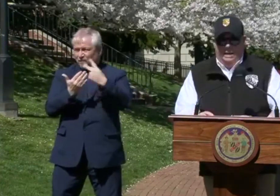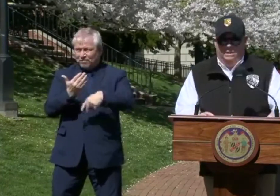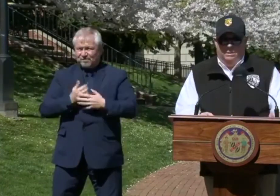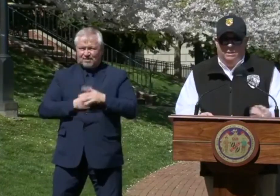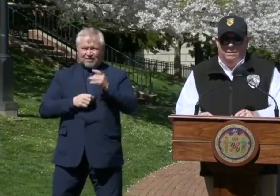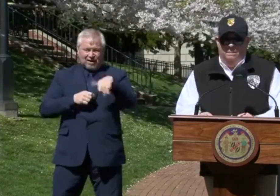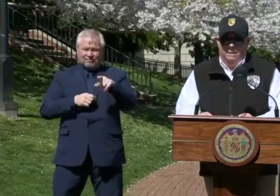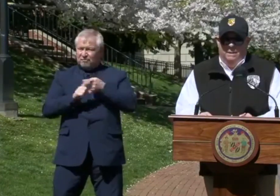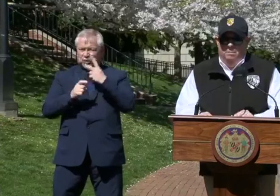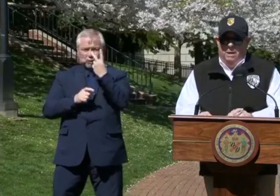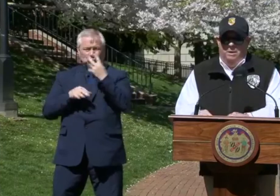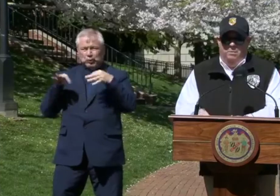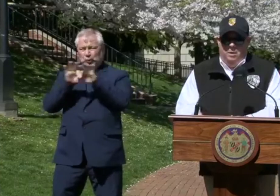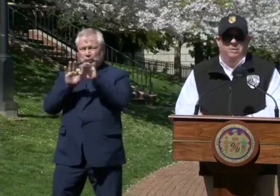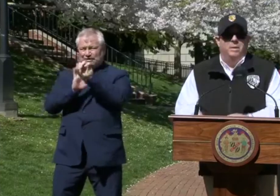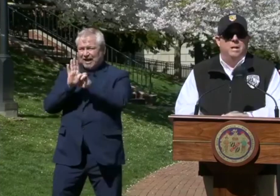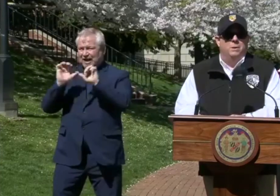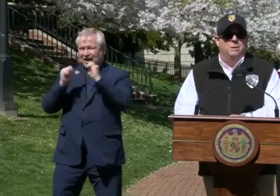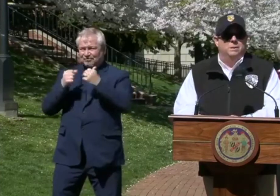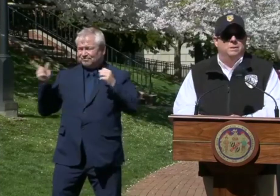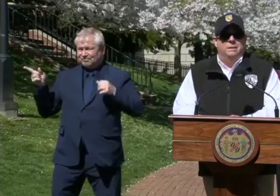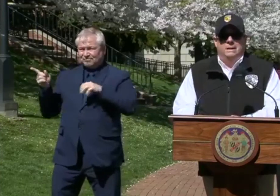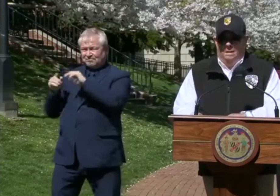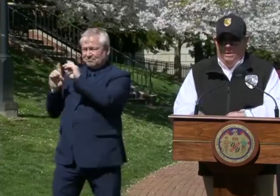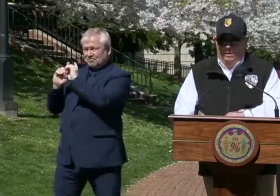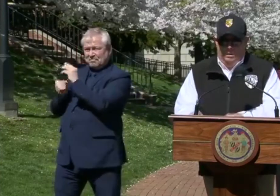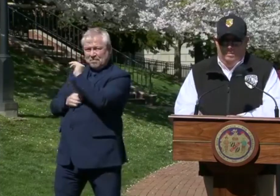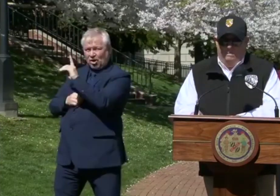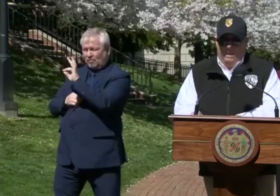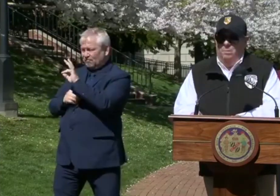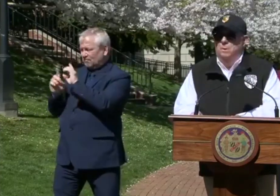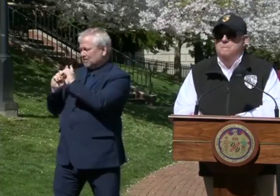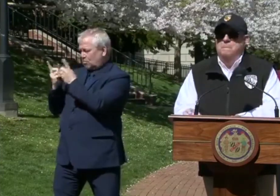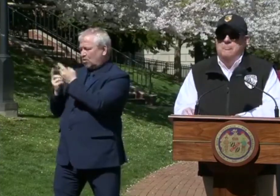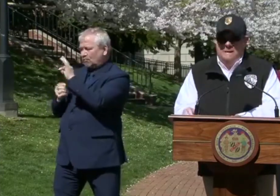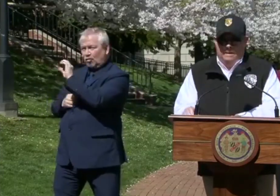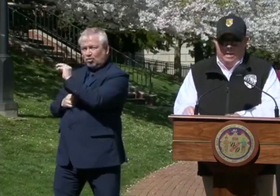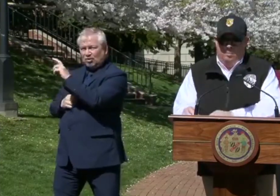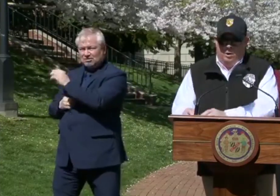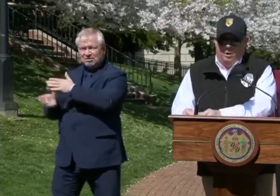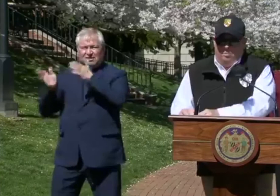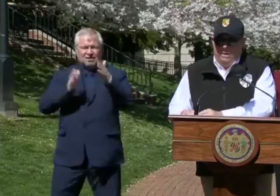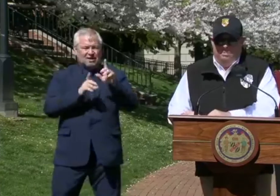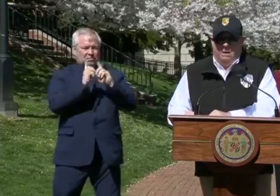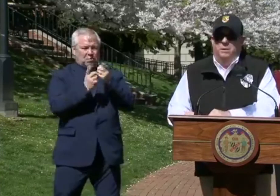state agencies, the Maryland Department of Commerce and the Maryland Department of Labor, to help